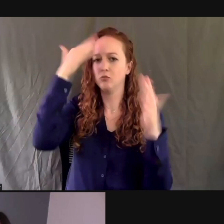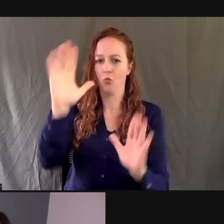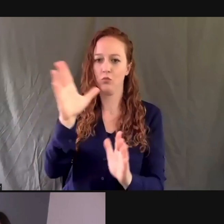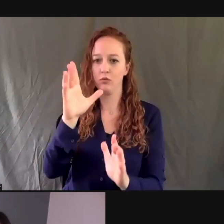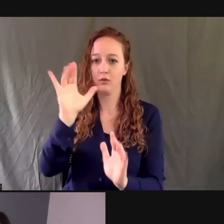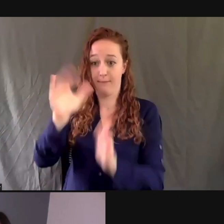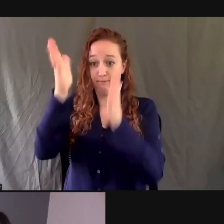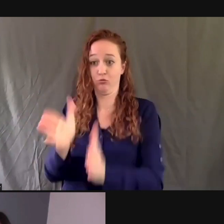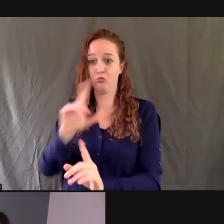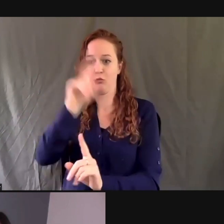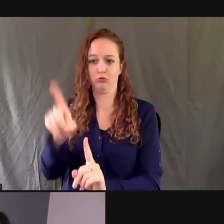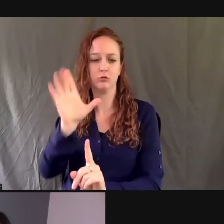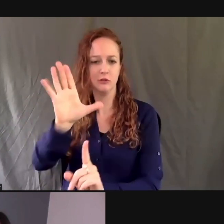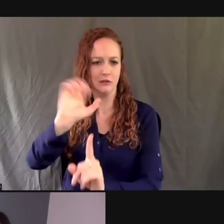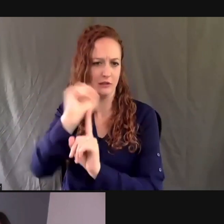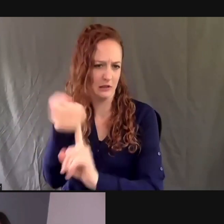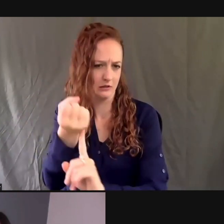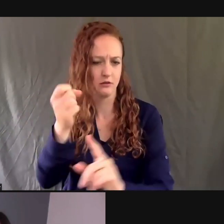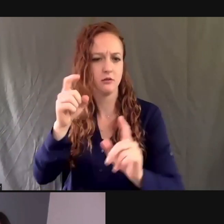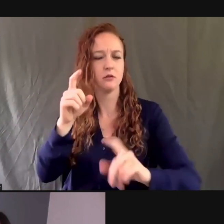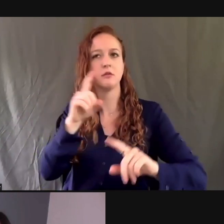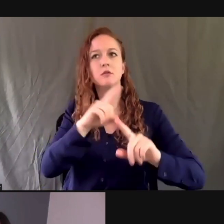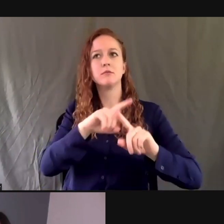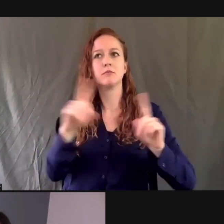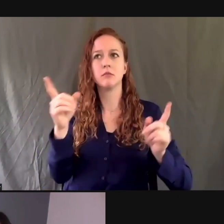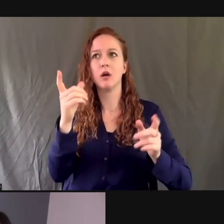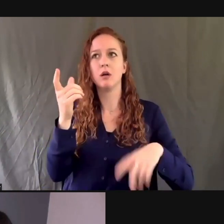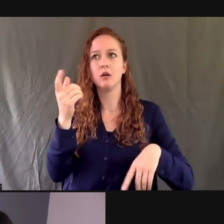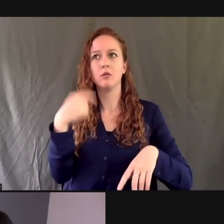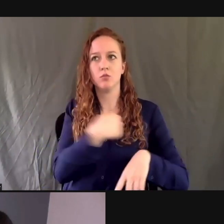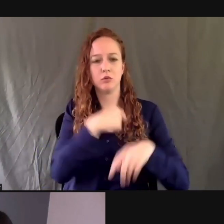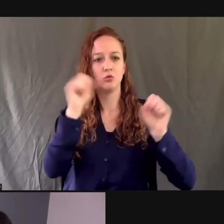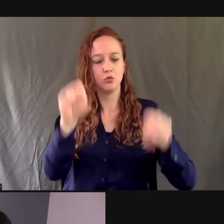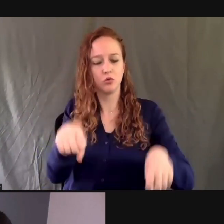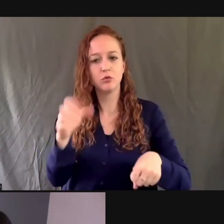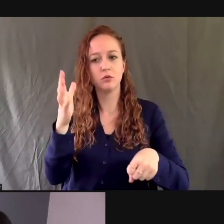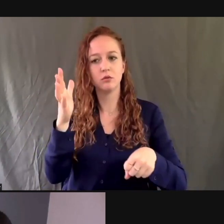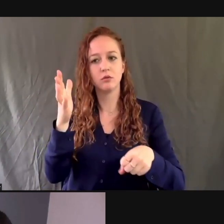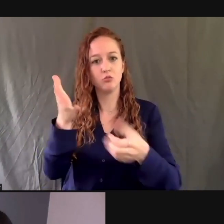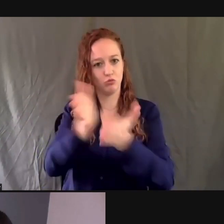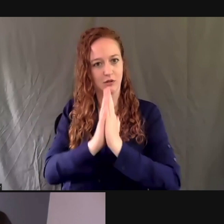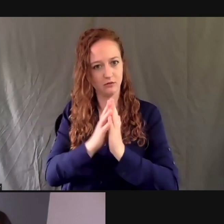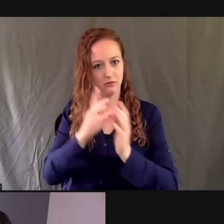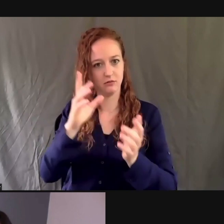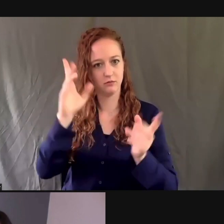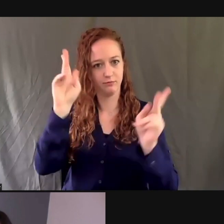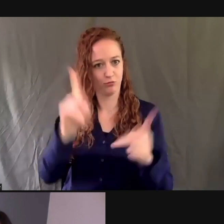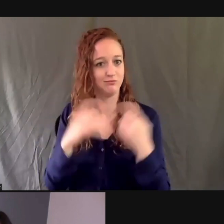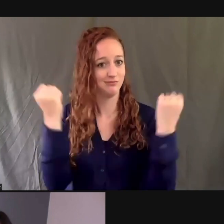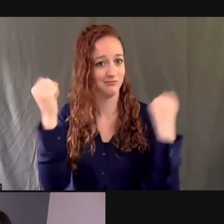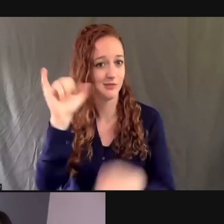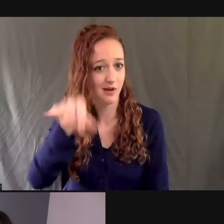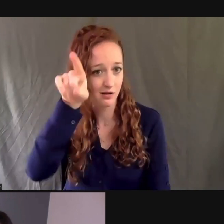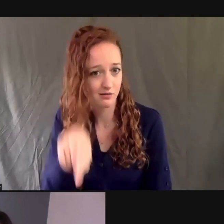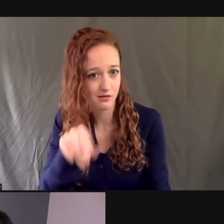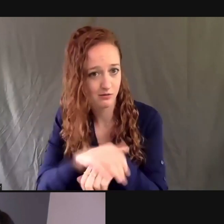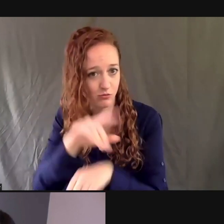overlapped at the same time, they can't figure out how to learn, you know, with a strong foundation in English.